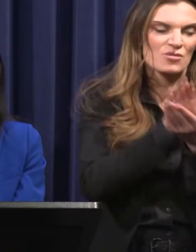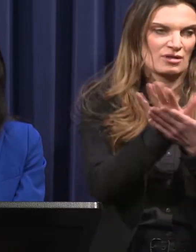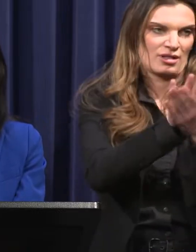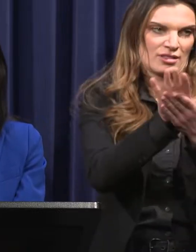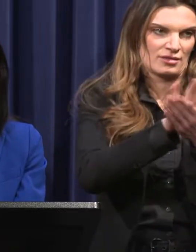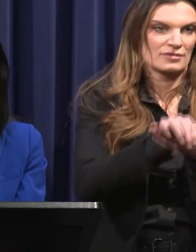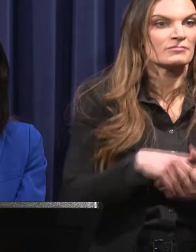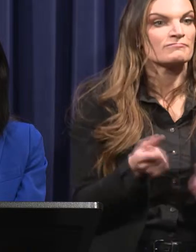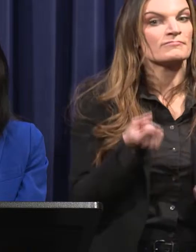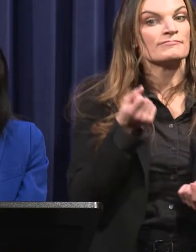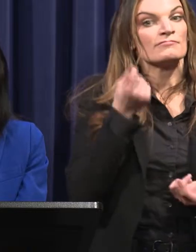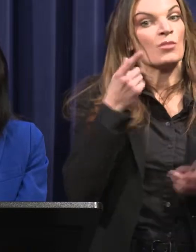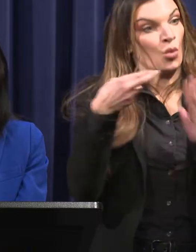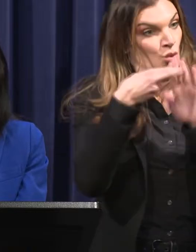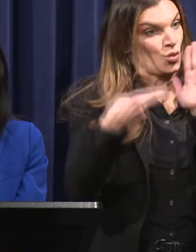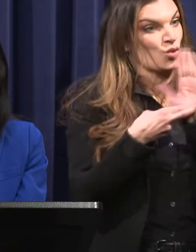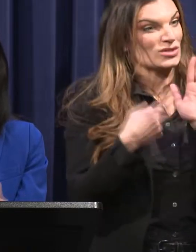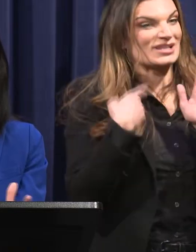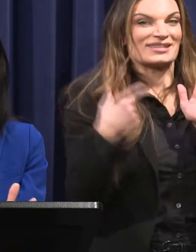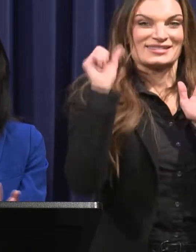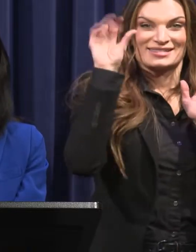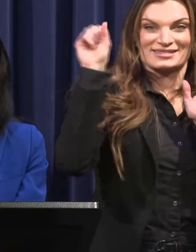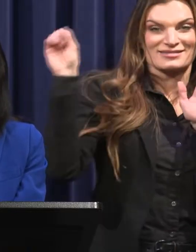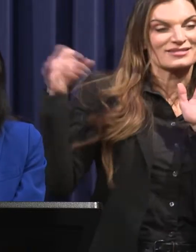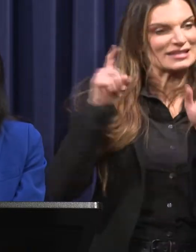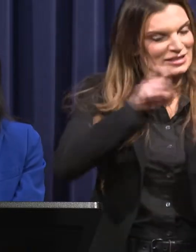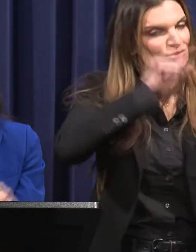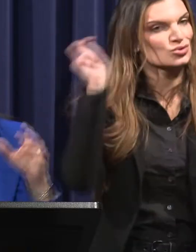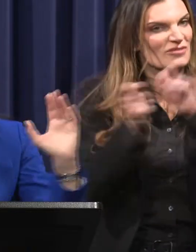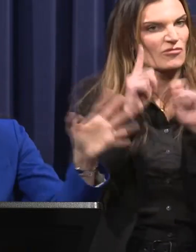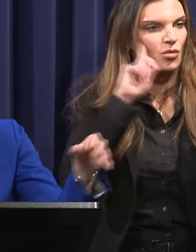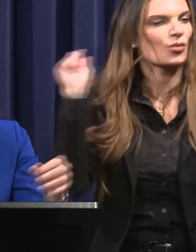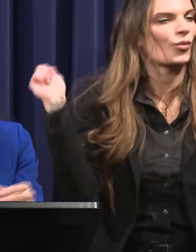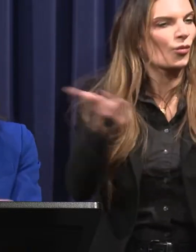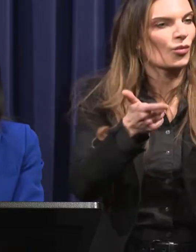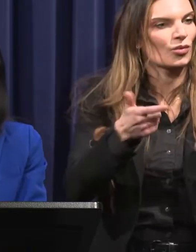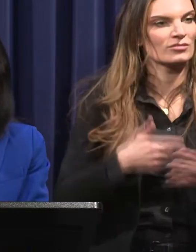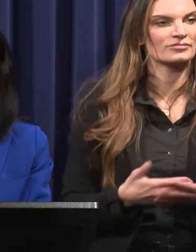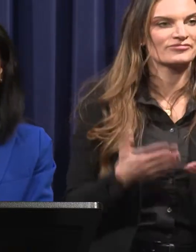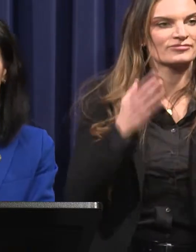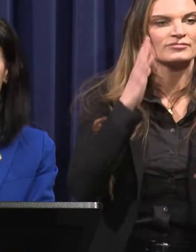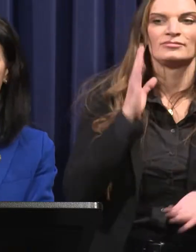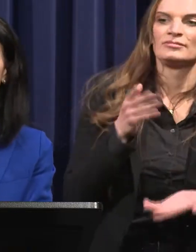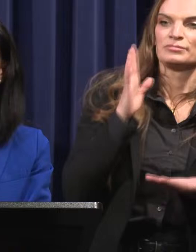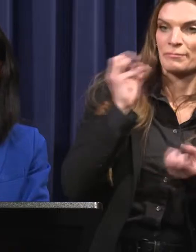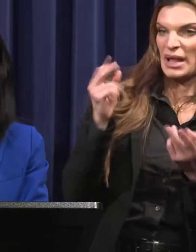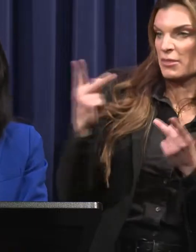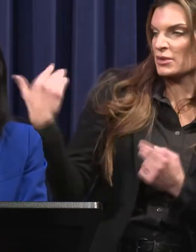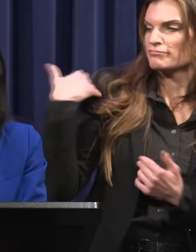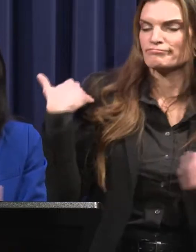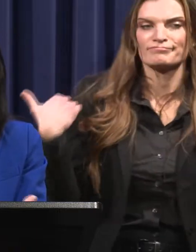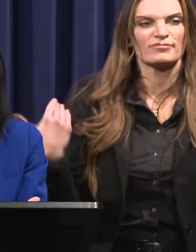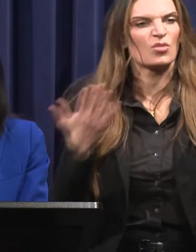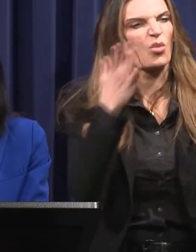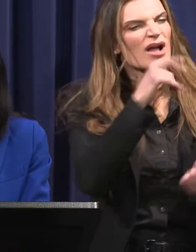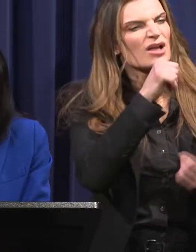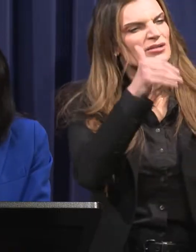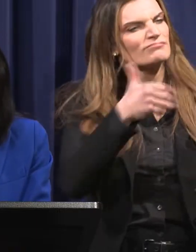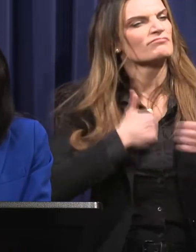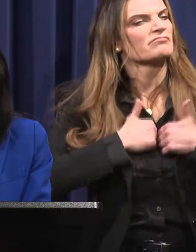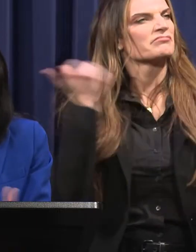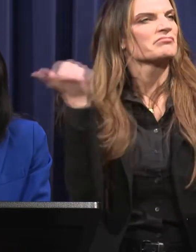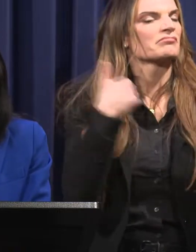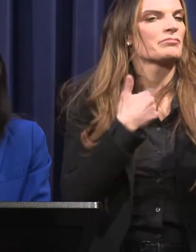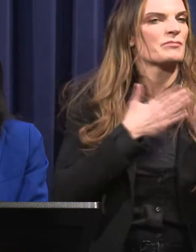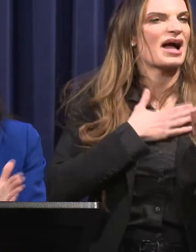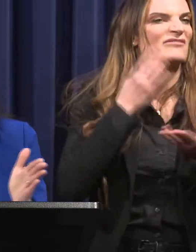for everyone. You know, and I do hear from time to time, well, why don't you voluntarily disclose this? Why don't you voluntarily disclose this? It's like